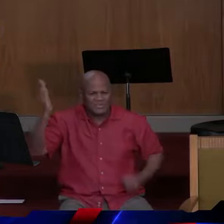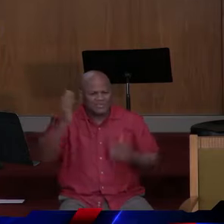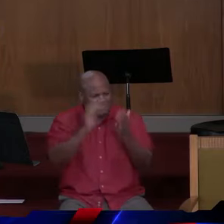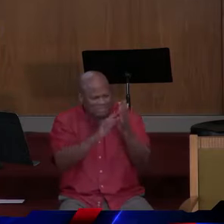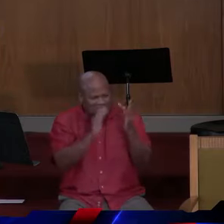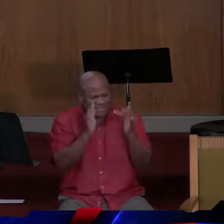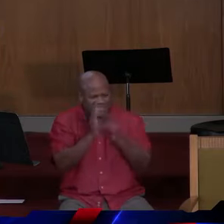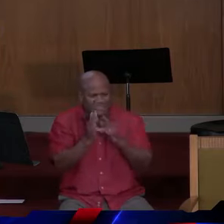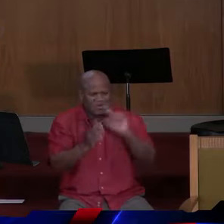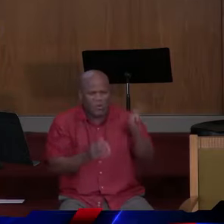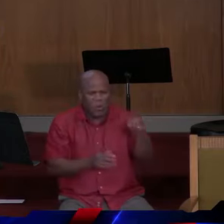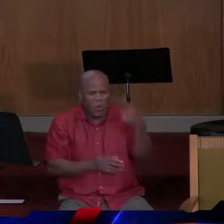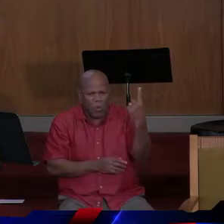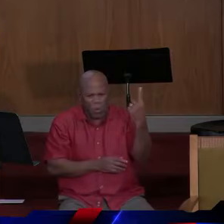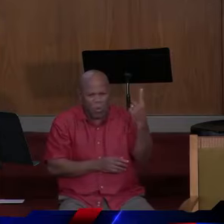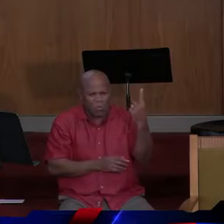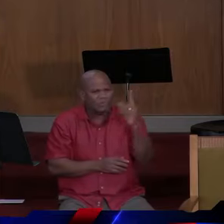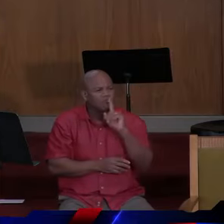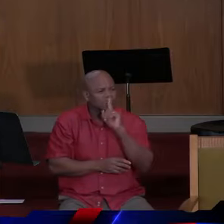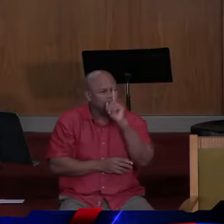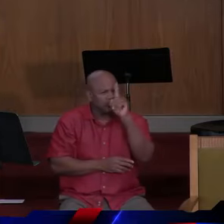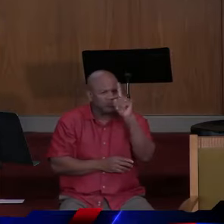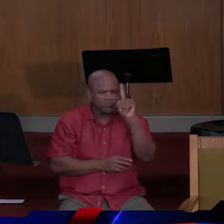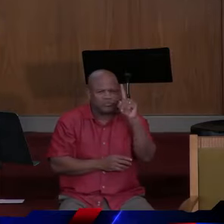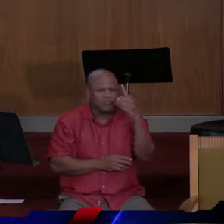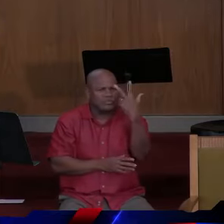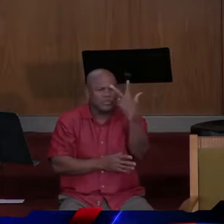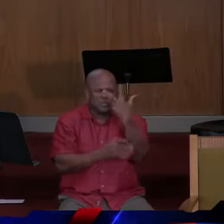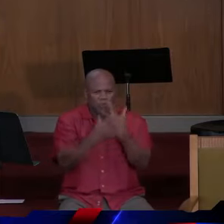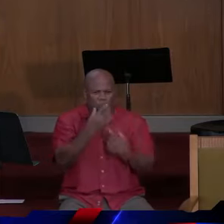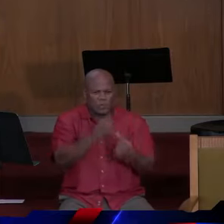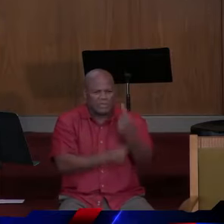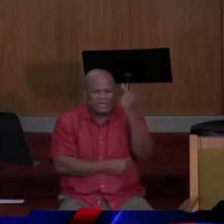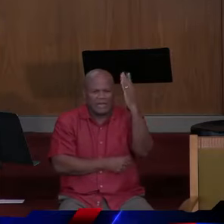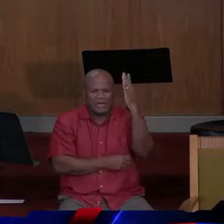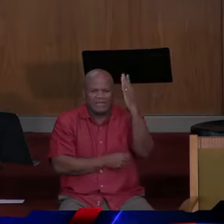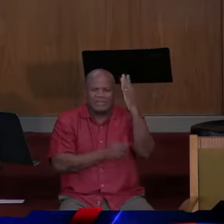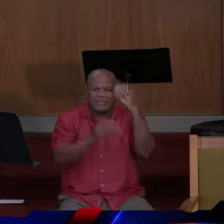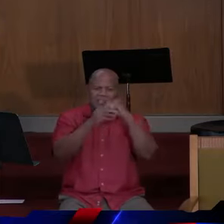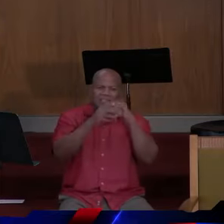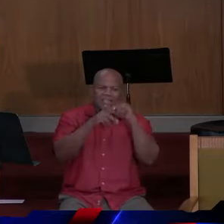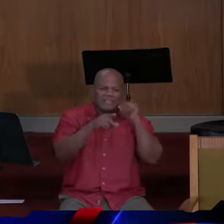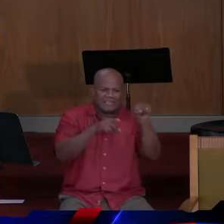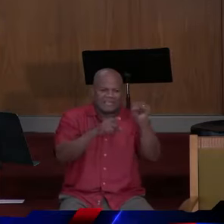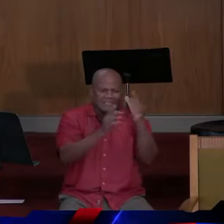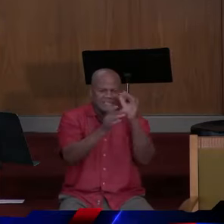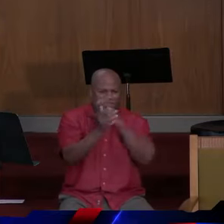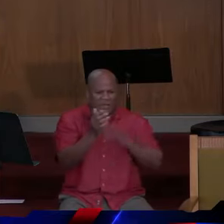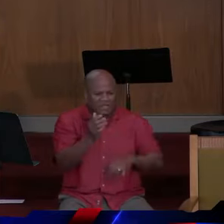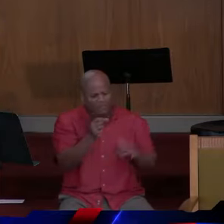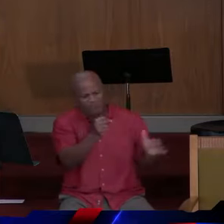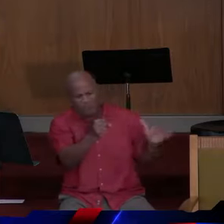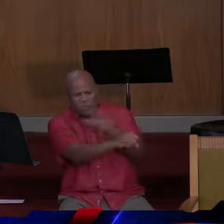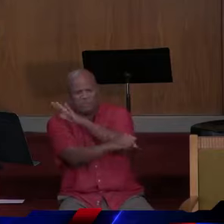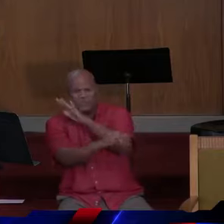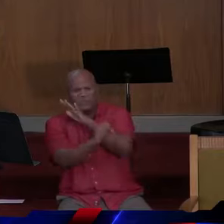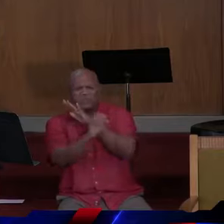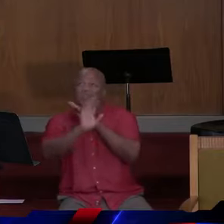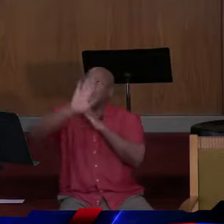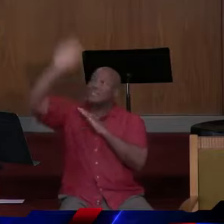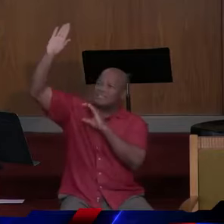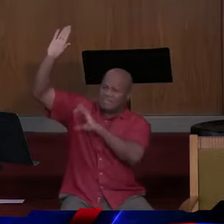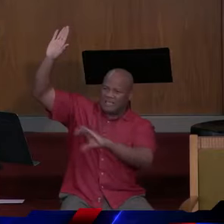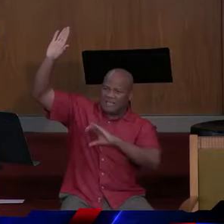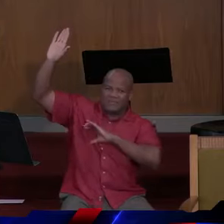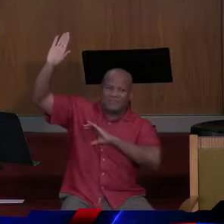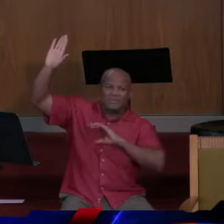Jesus is the all-encompassing expression of the triune Godhead. In him is the fullness of God's character, and thereby his name. His name